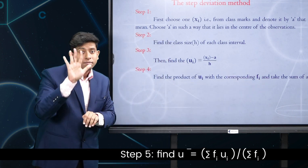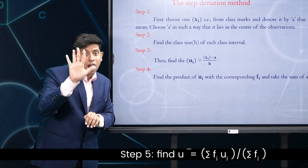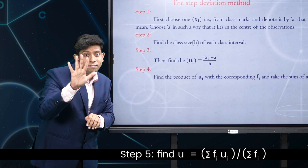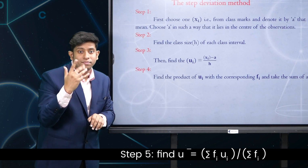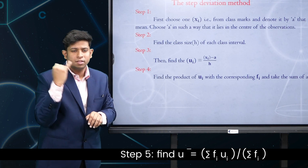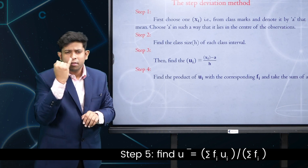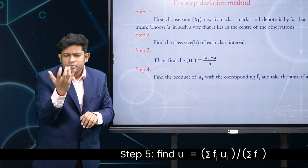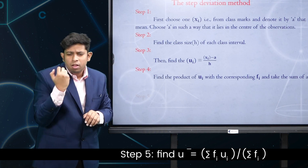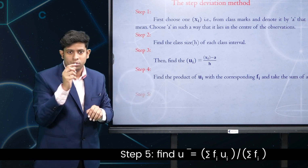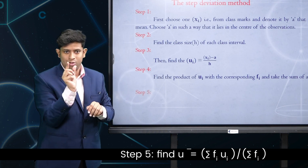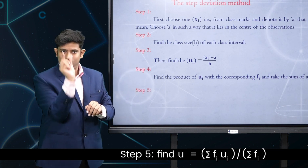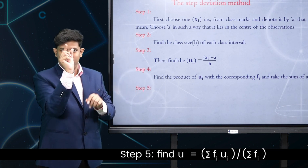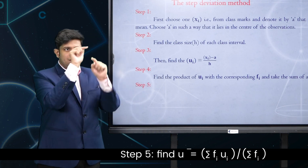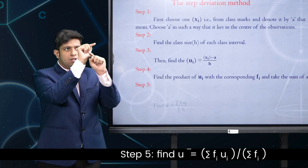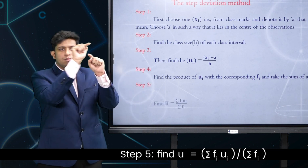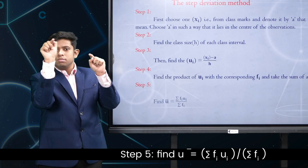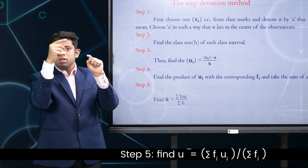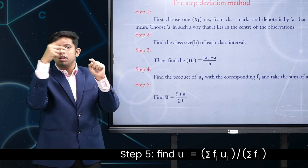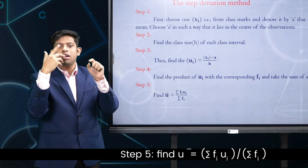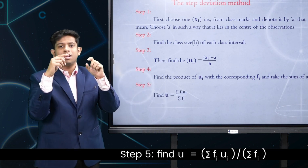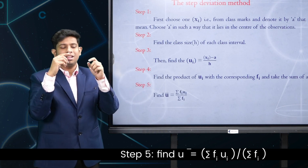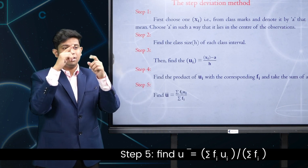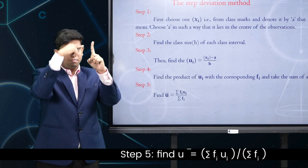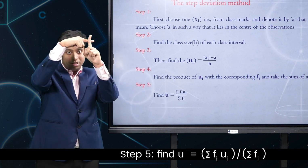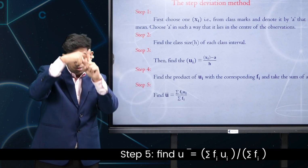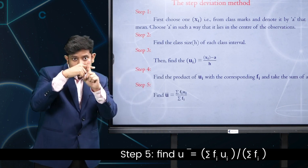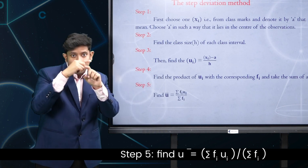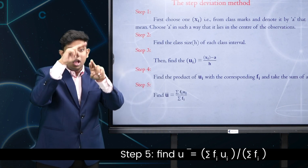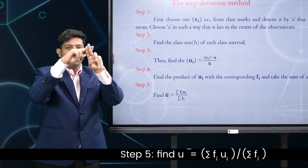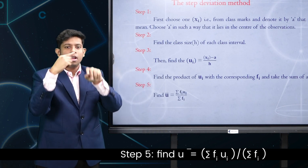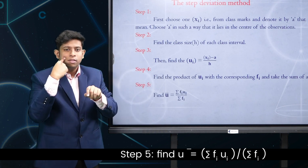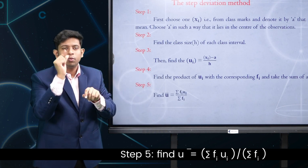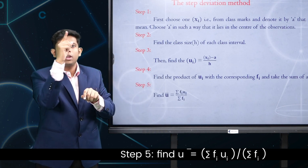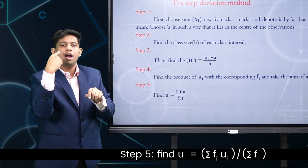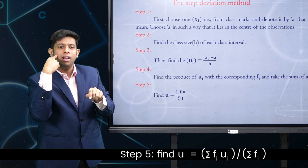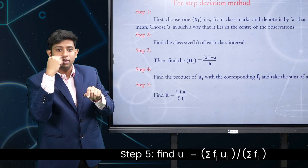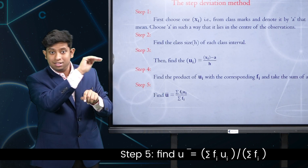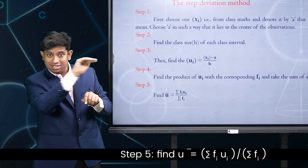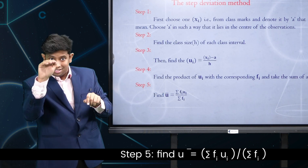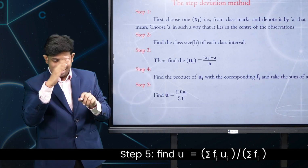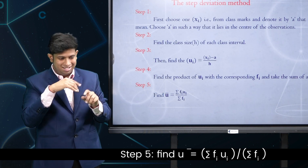Step 5. Find u bar is equal to summation fi ui by summation fi.